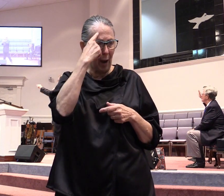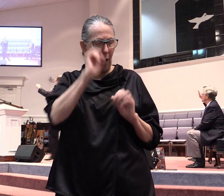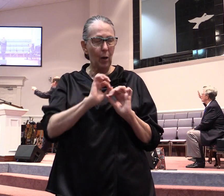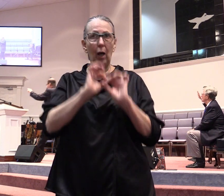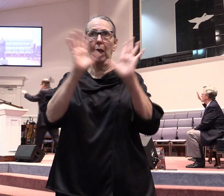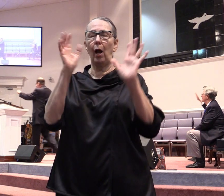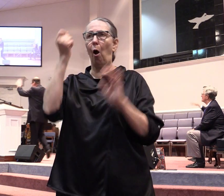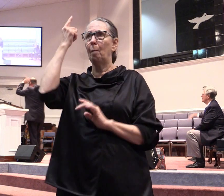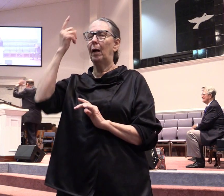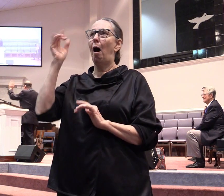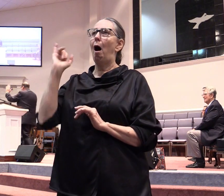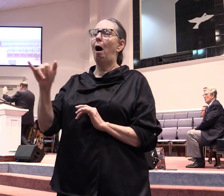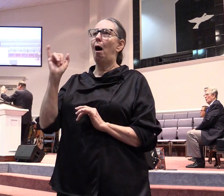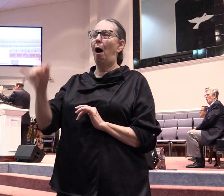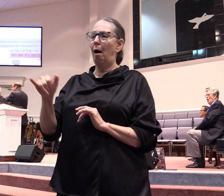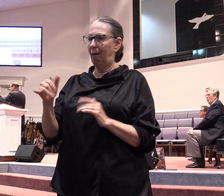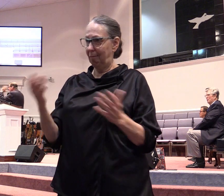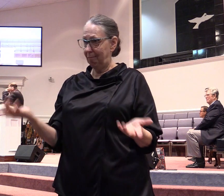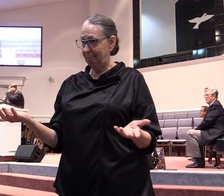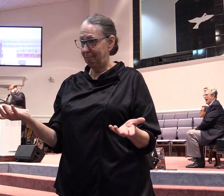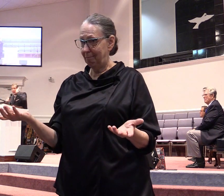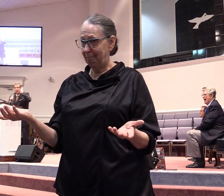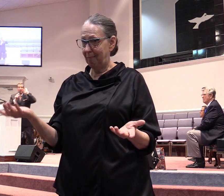was going to need somebody.